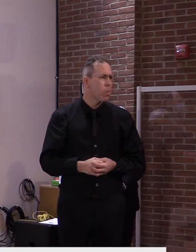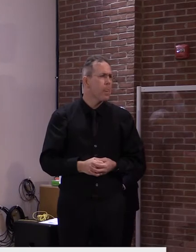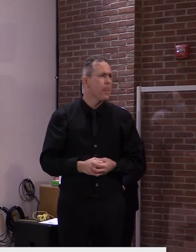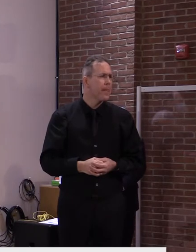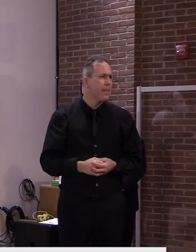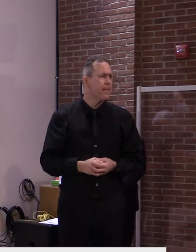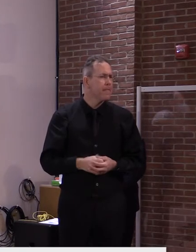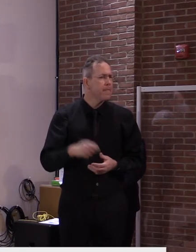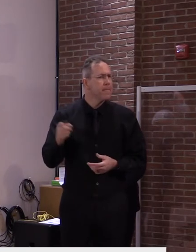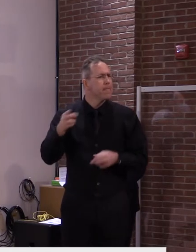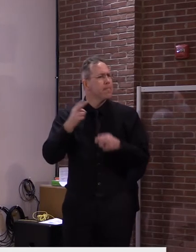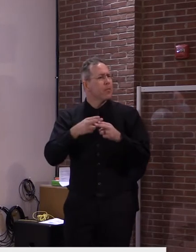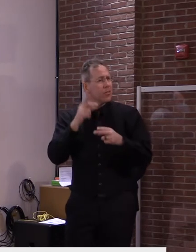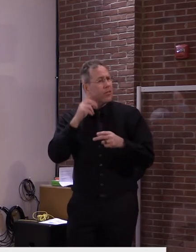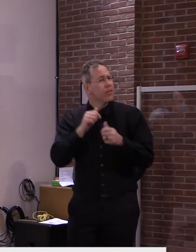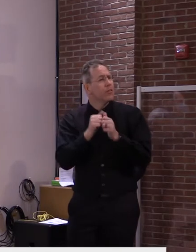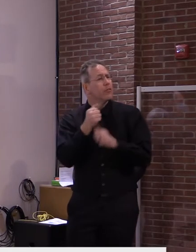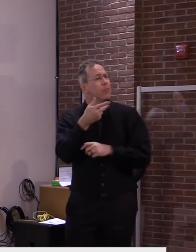youth.